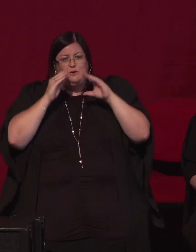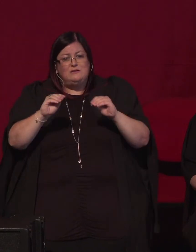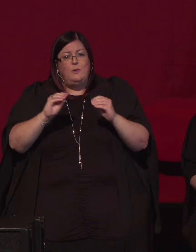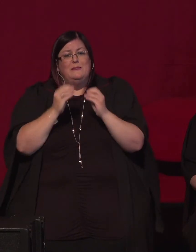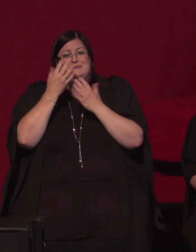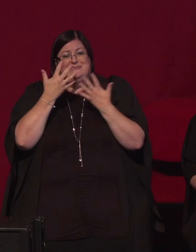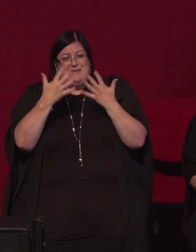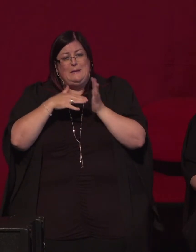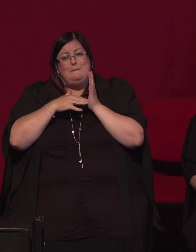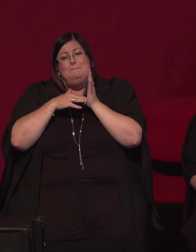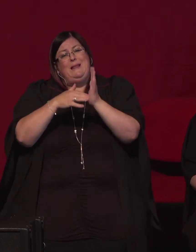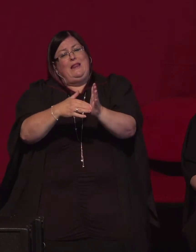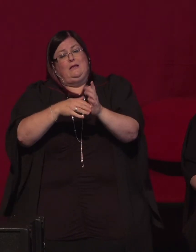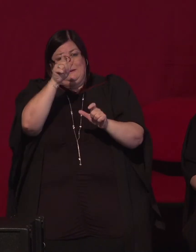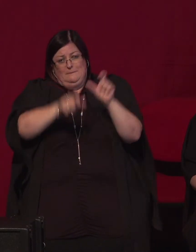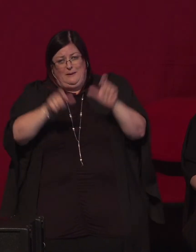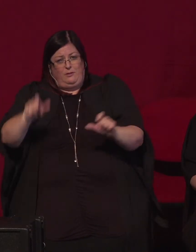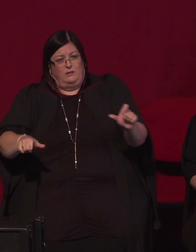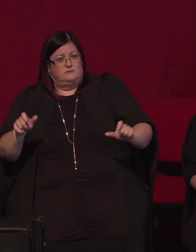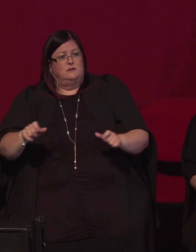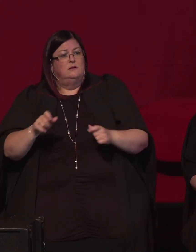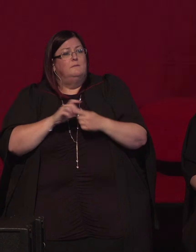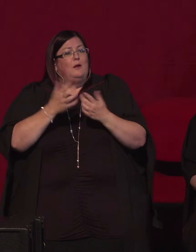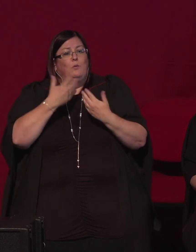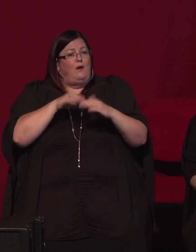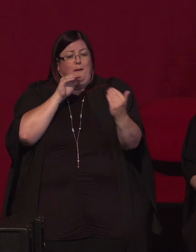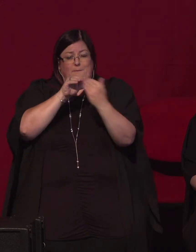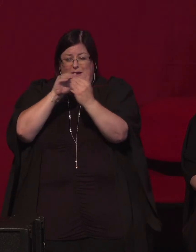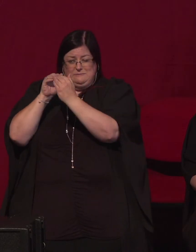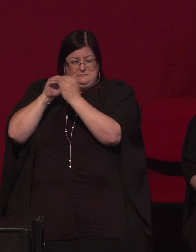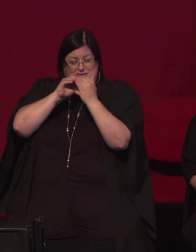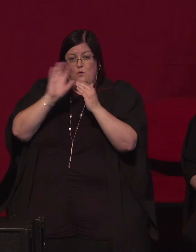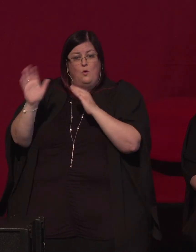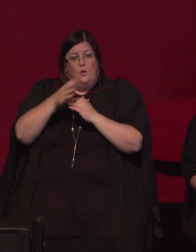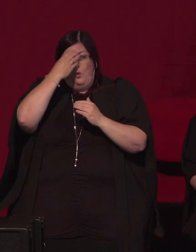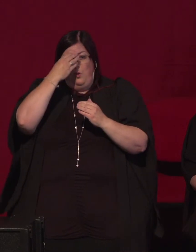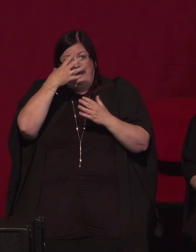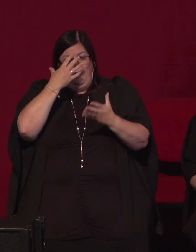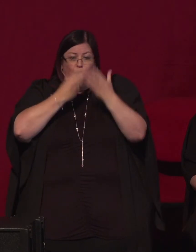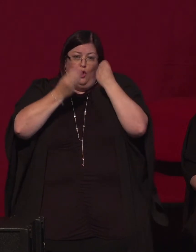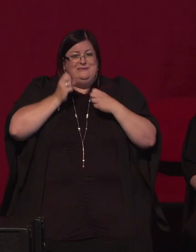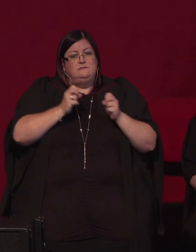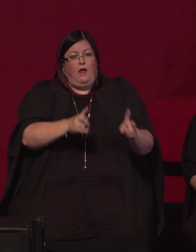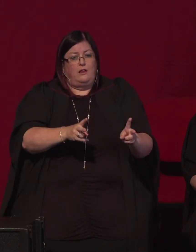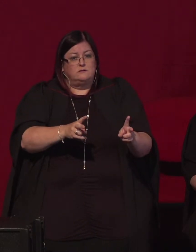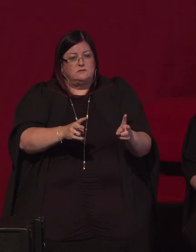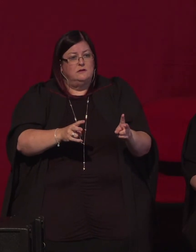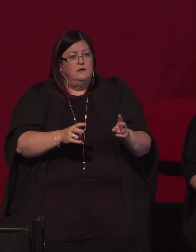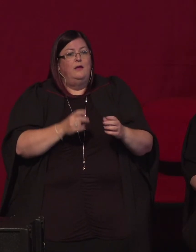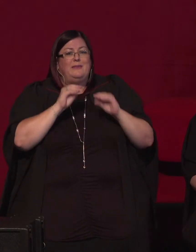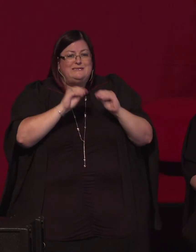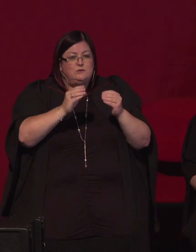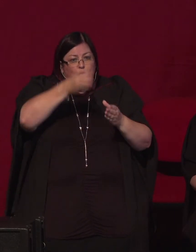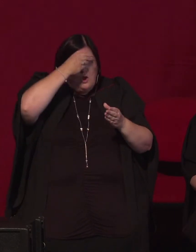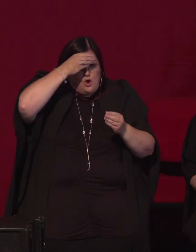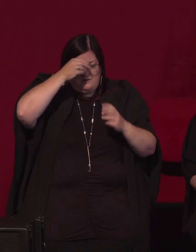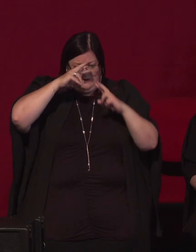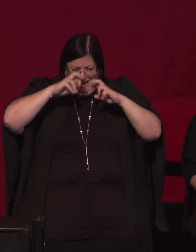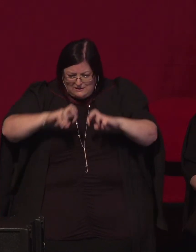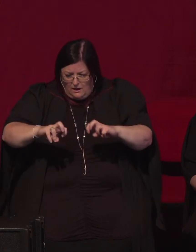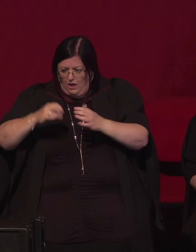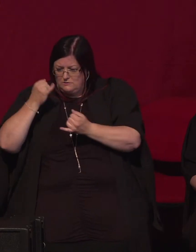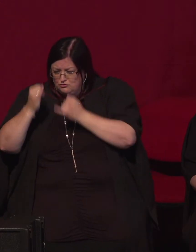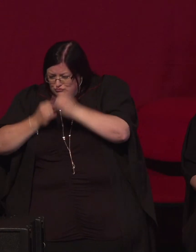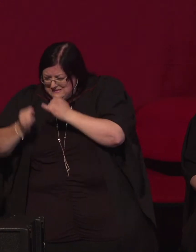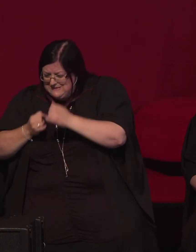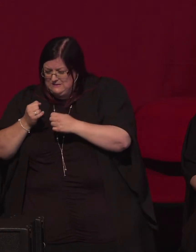can't cater for the way every mind works and how individual they are. It teaches you to learn, to analyze, to critique, and of course to